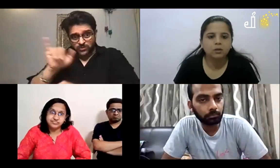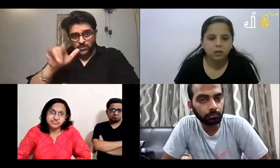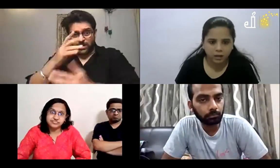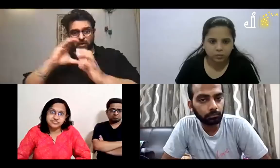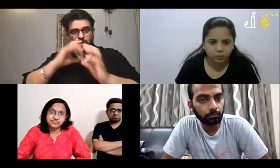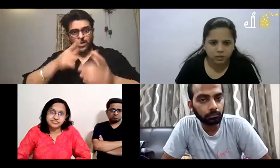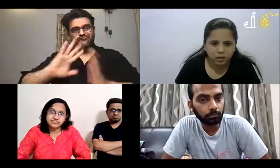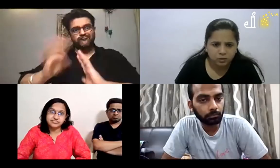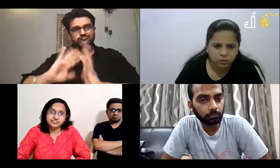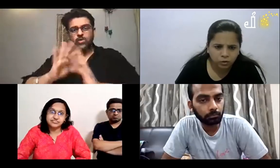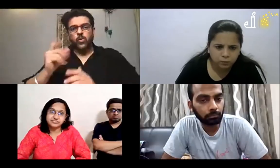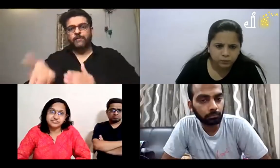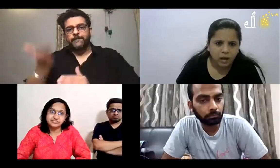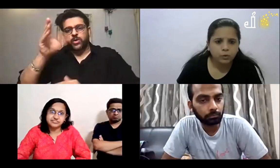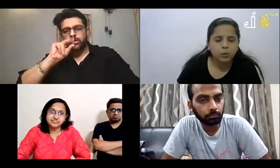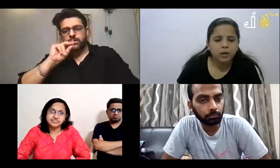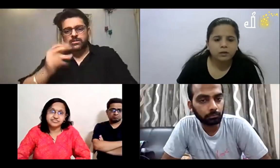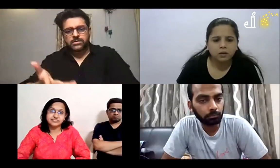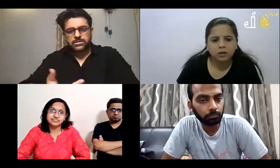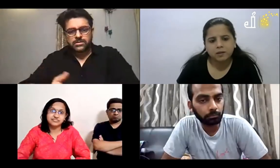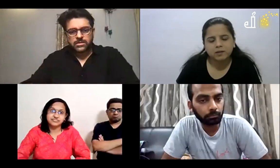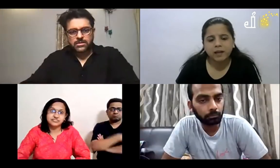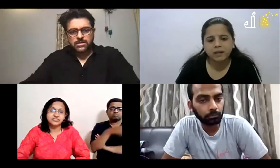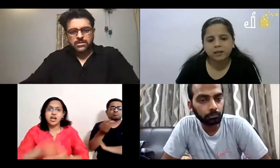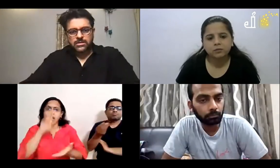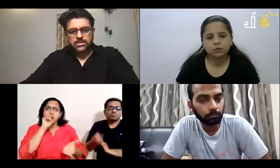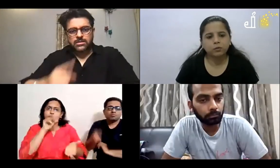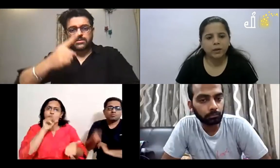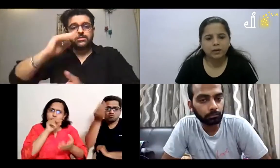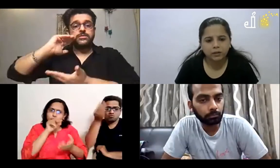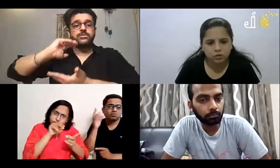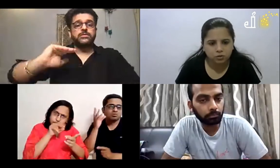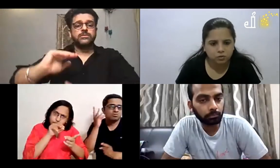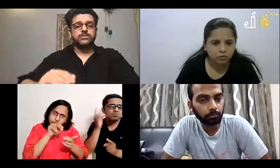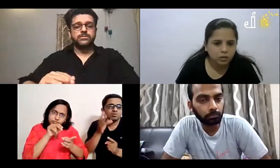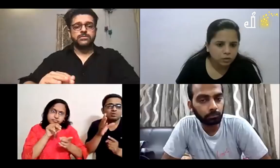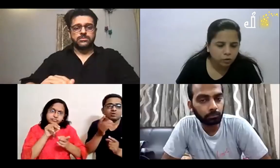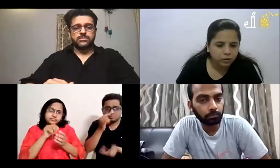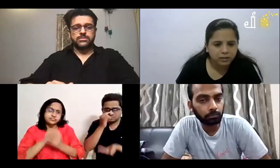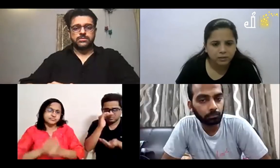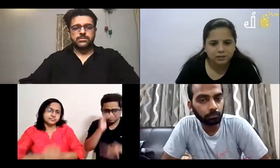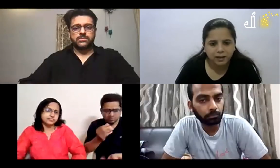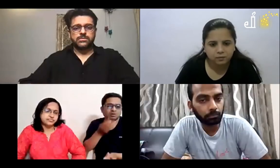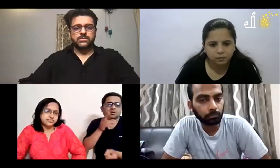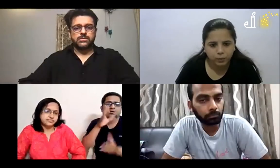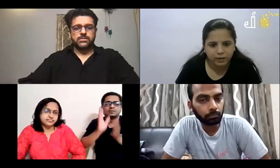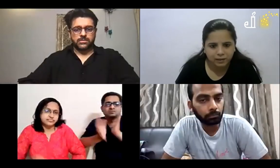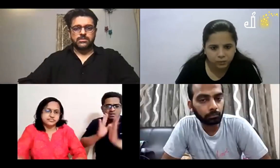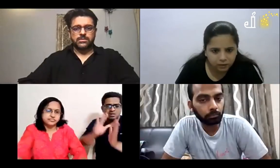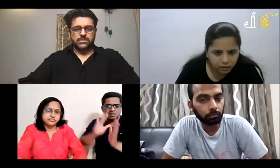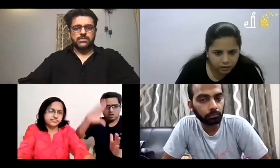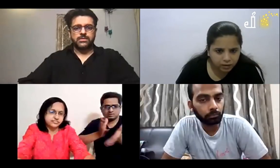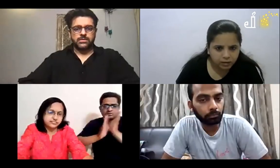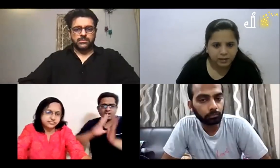communicating with hearing people. So how you are signing so fluently, your daughter as well sign fluently as